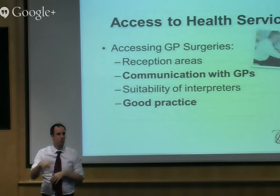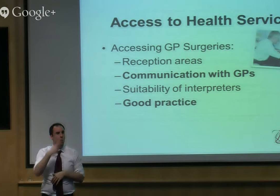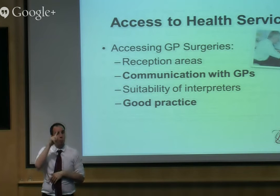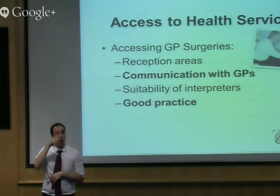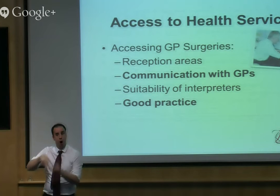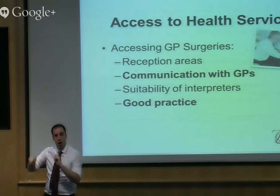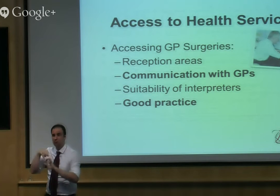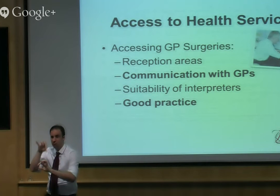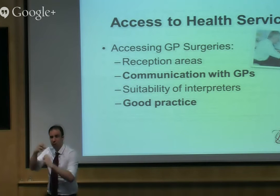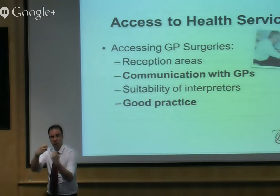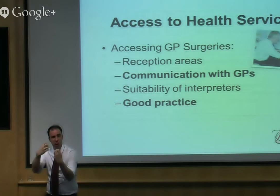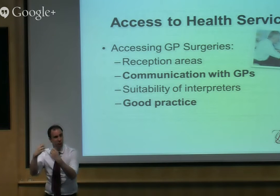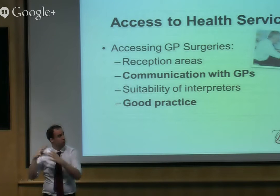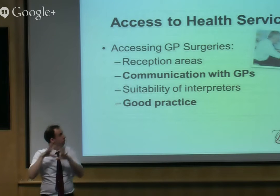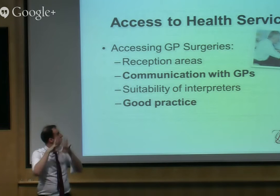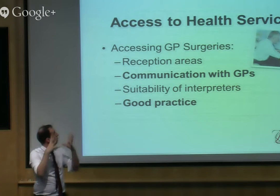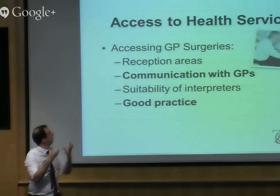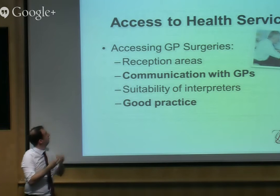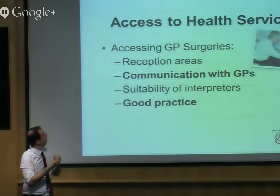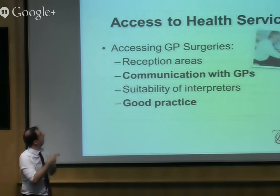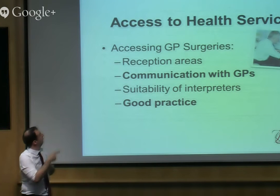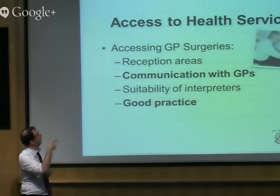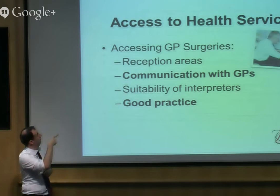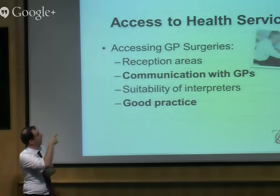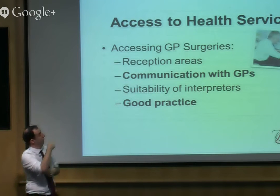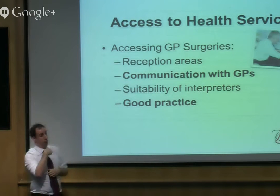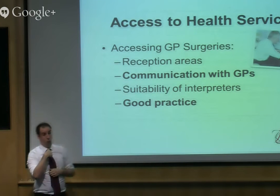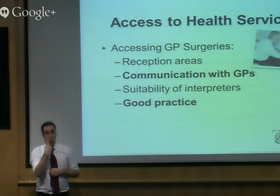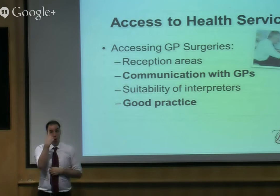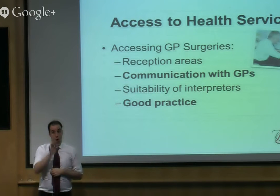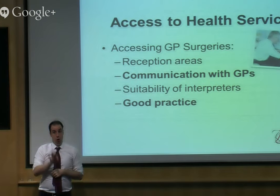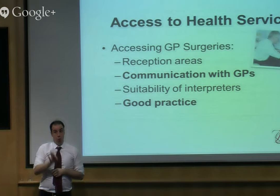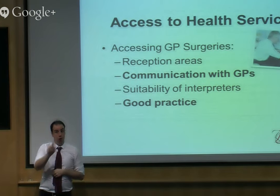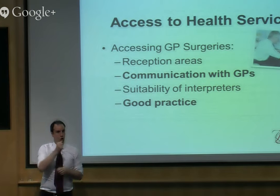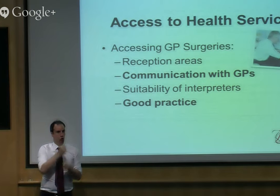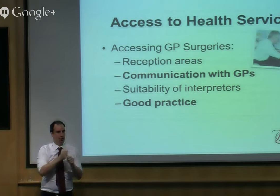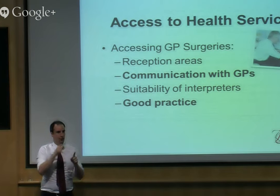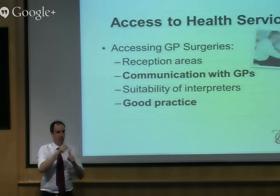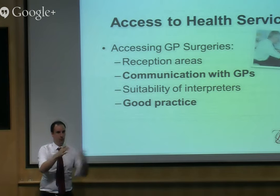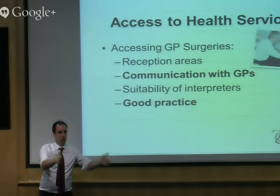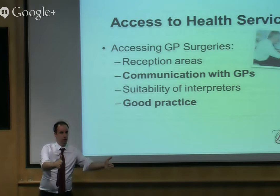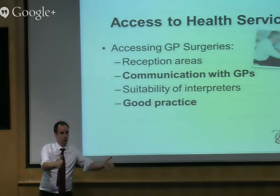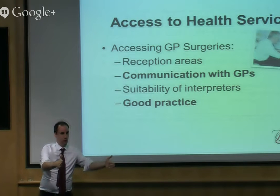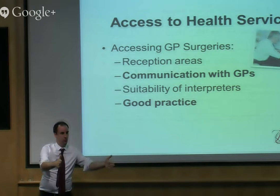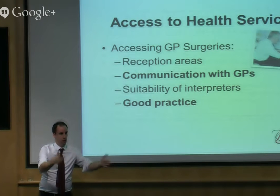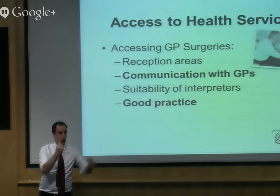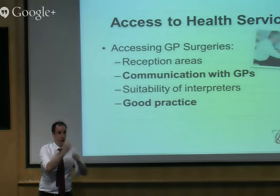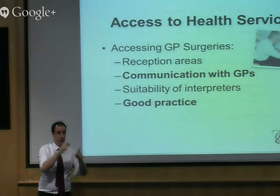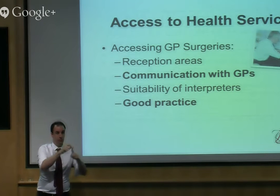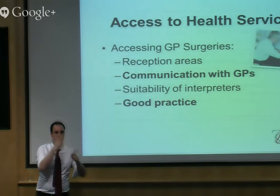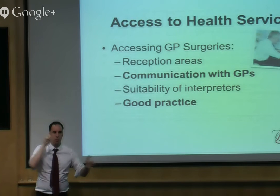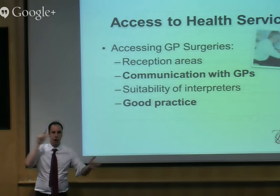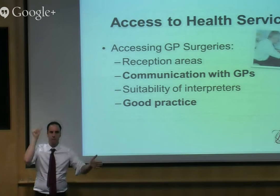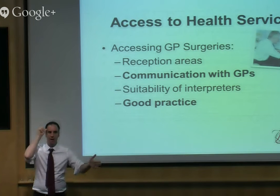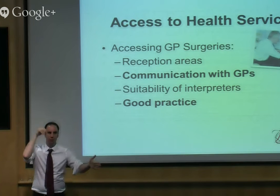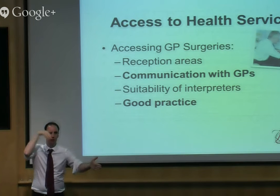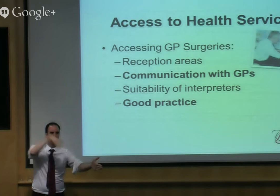Now, access to health services. This is obviously a very, very hot topic of conversation within the deaf community. So we spoke about